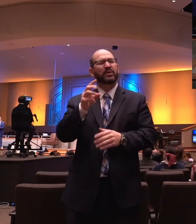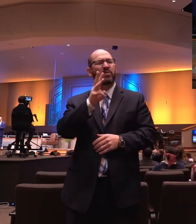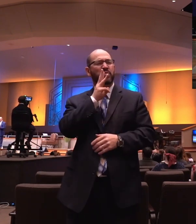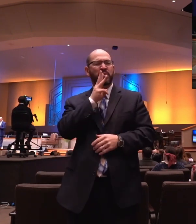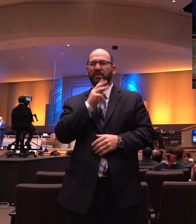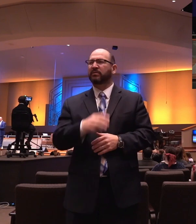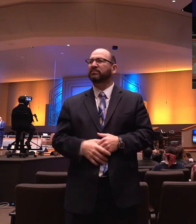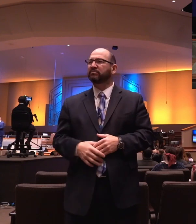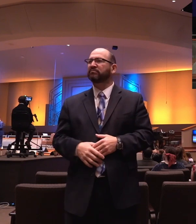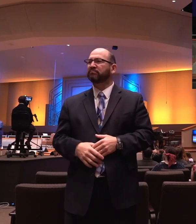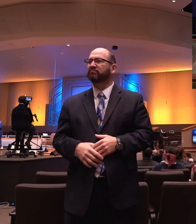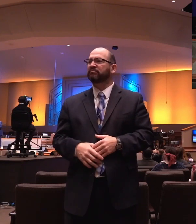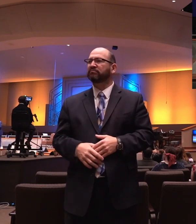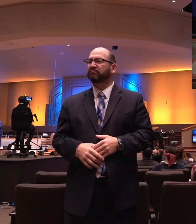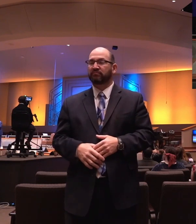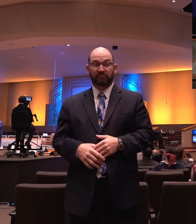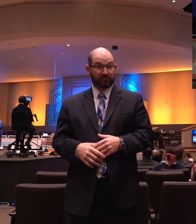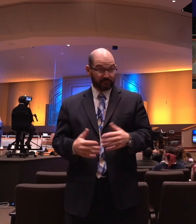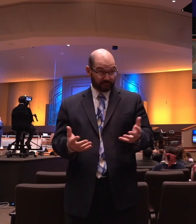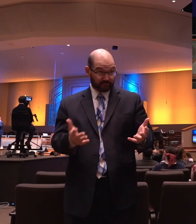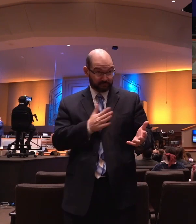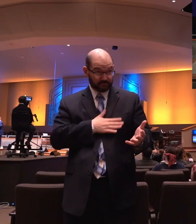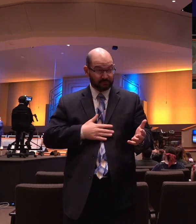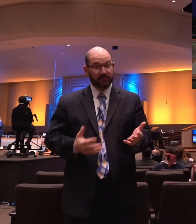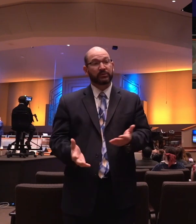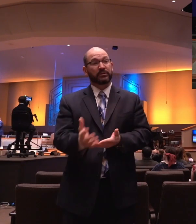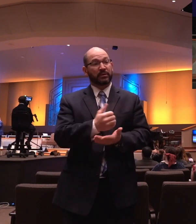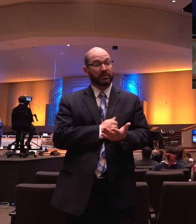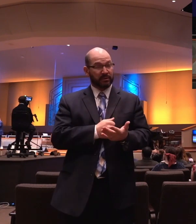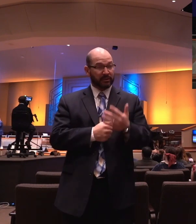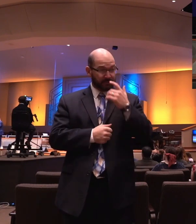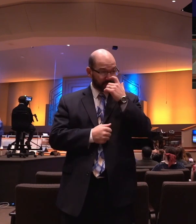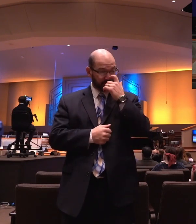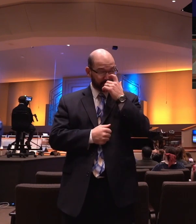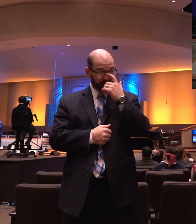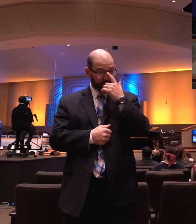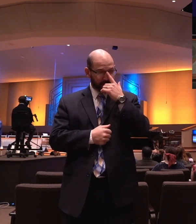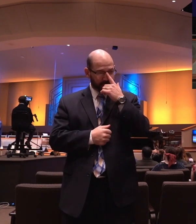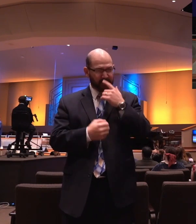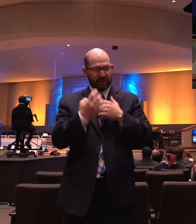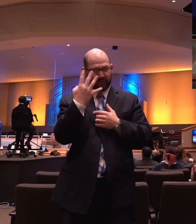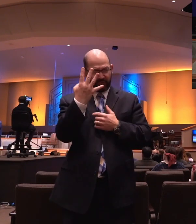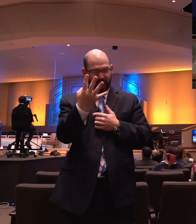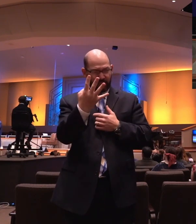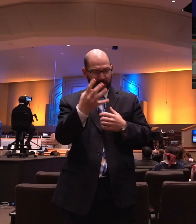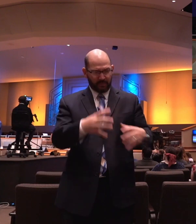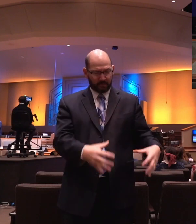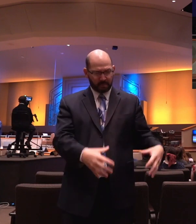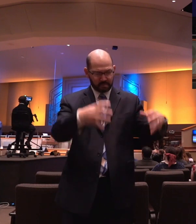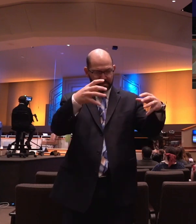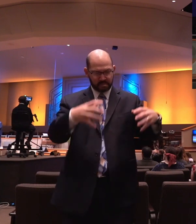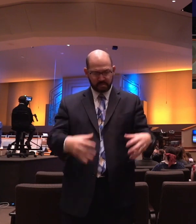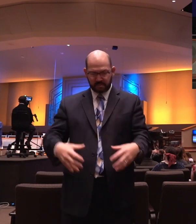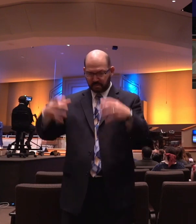water. He said, Can you all bring me four barrels of water?